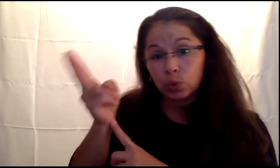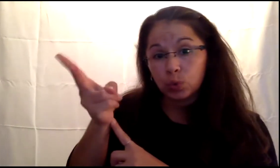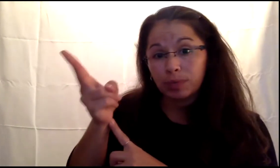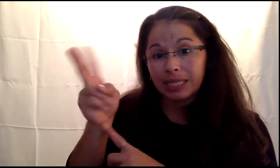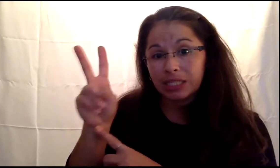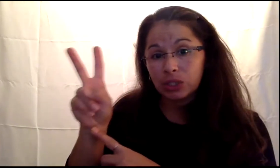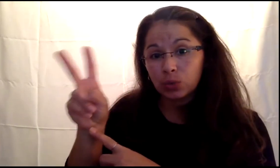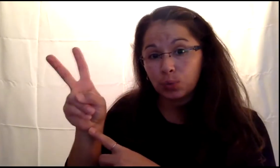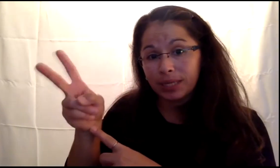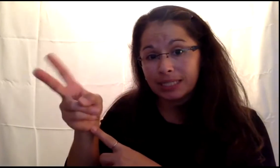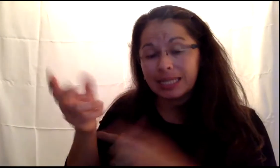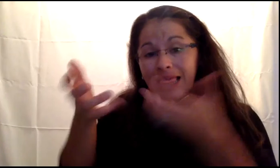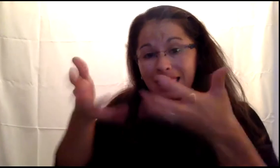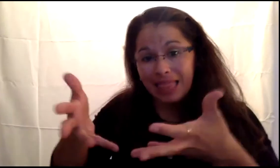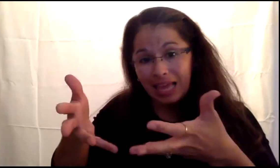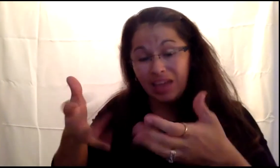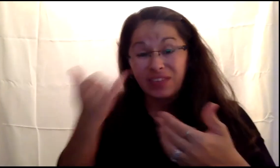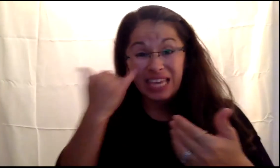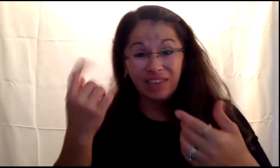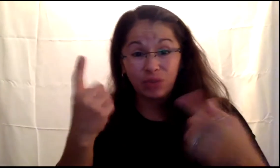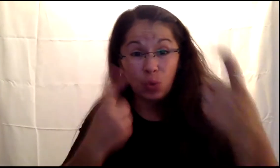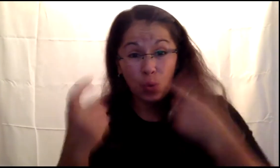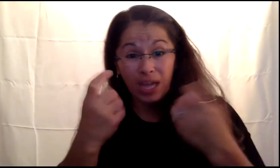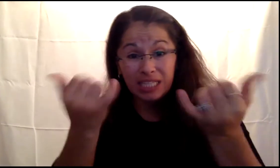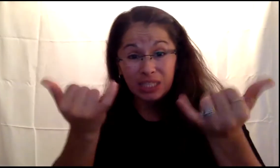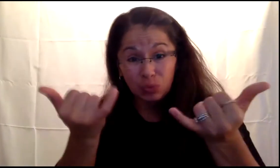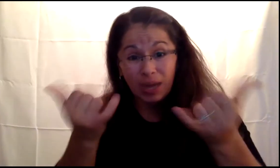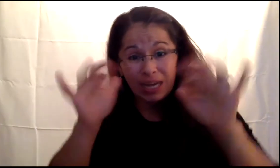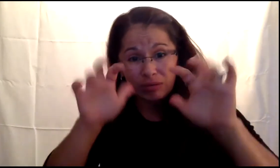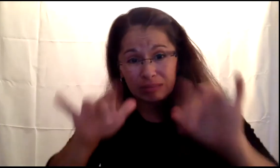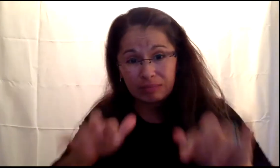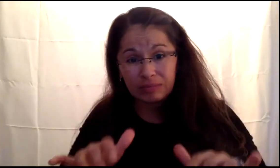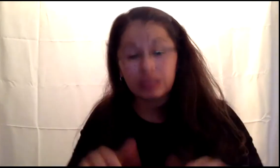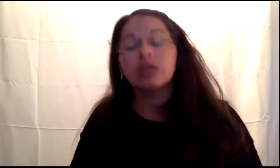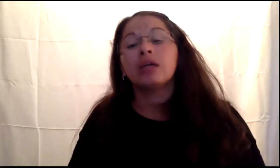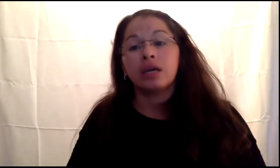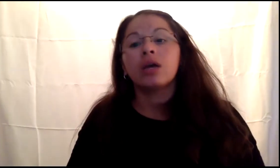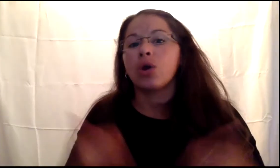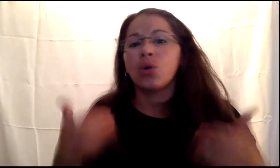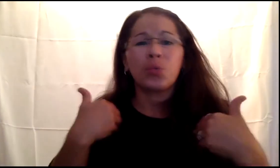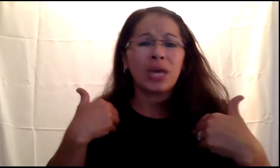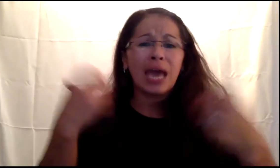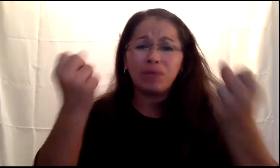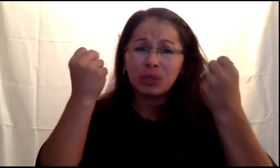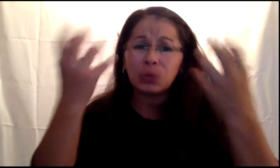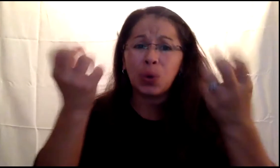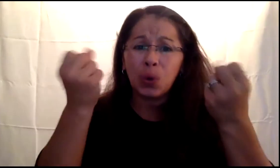we have a huge amount of resources that we intend to share with everybody who has attended or who registered